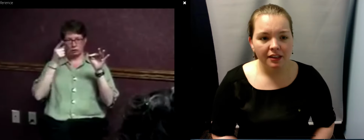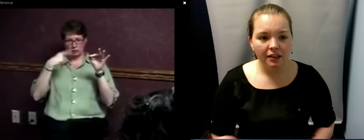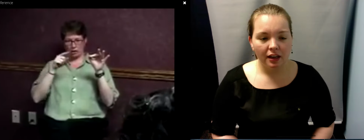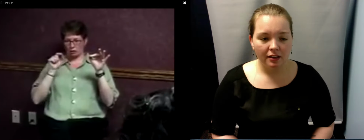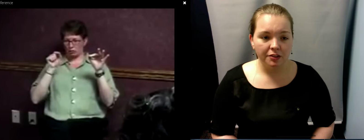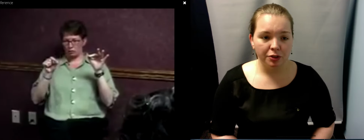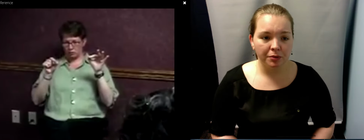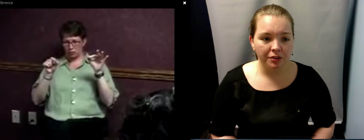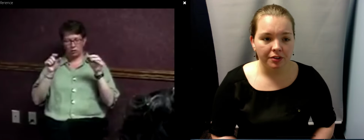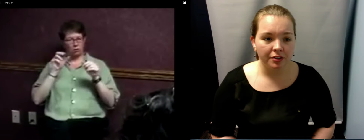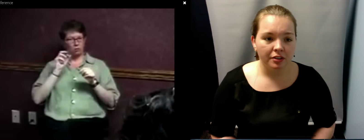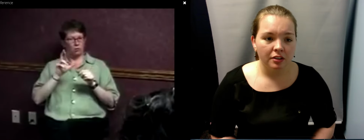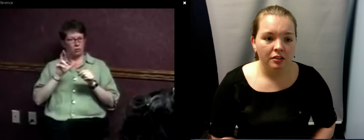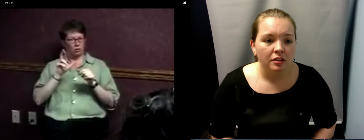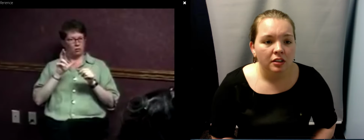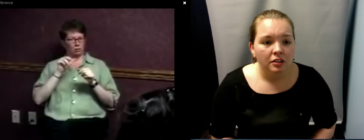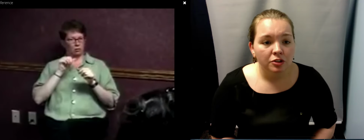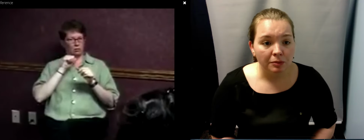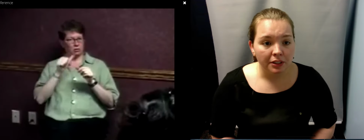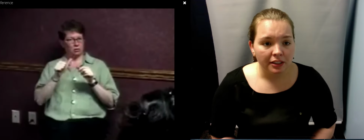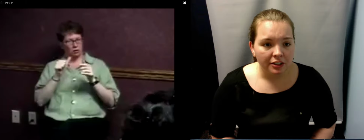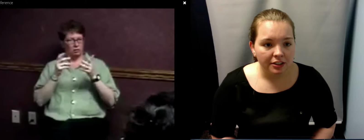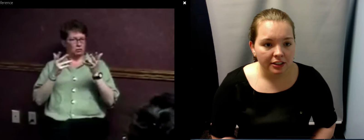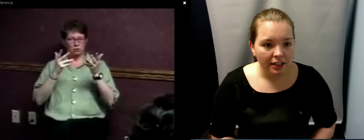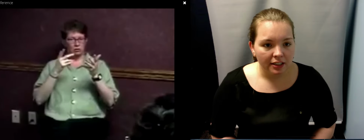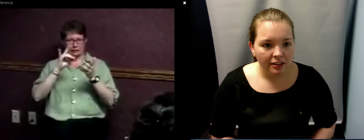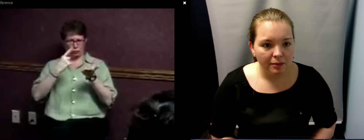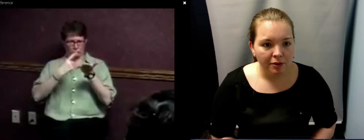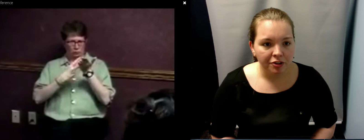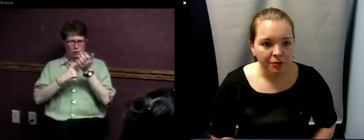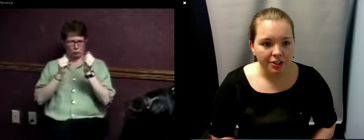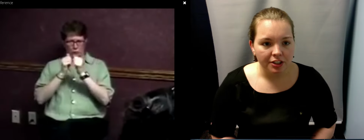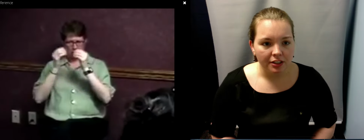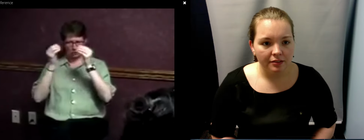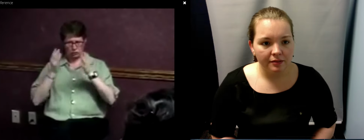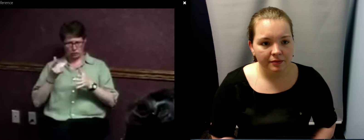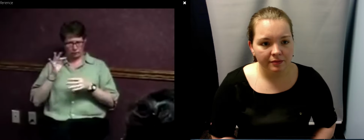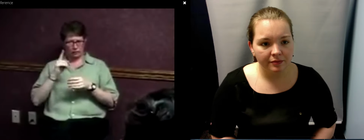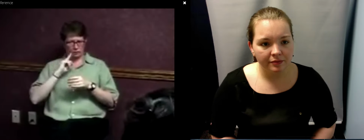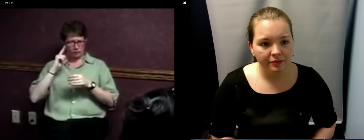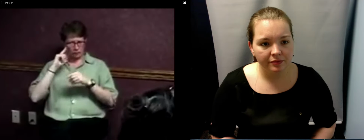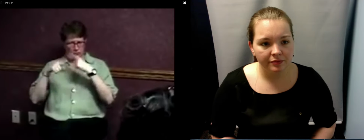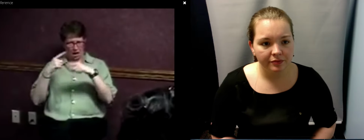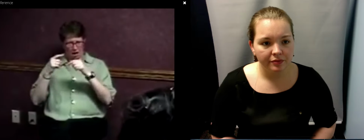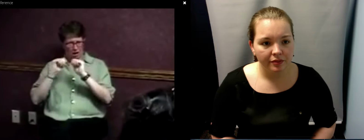Maybe the interpreter should be actually signing the punctuation,